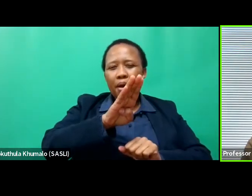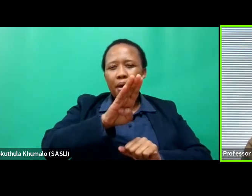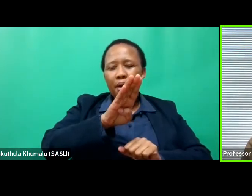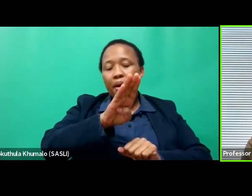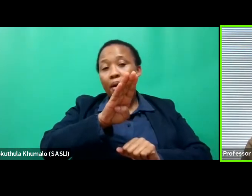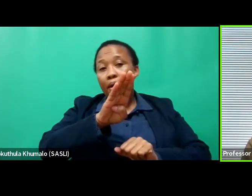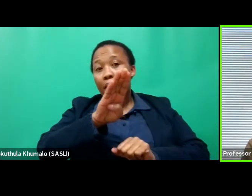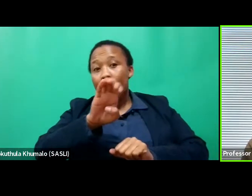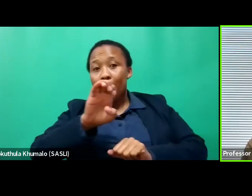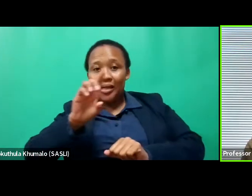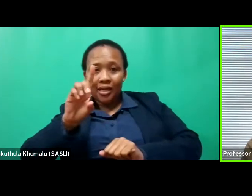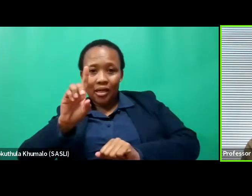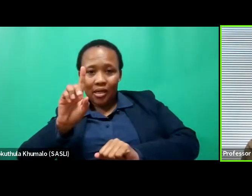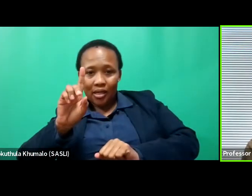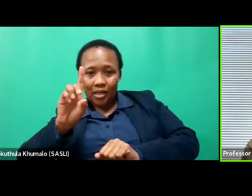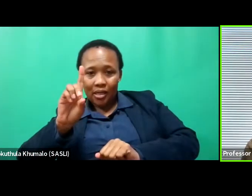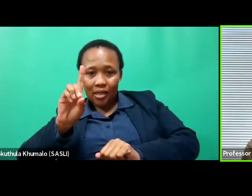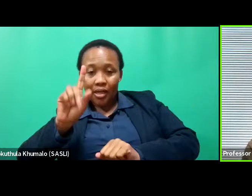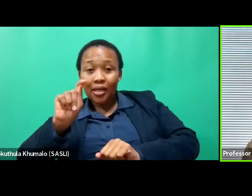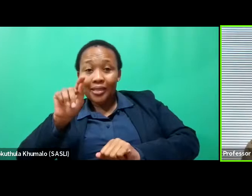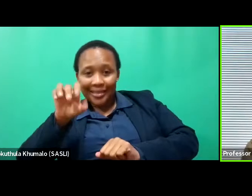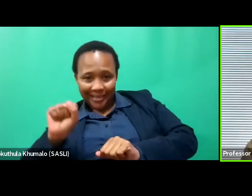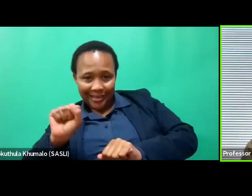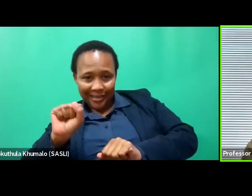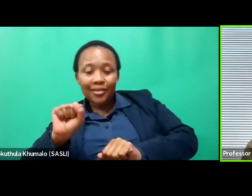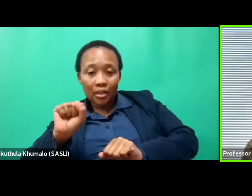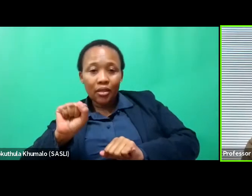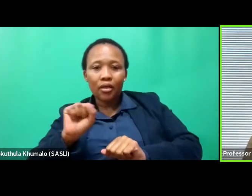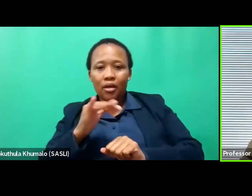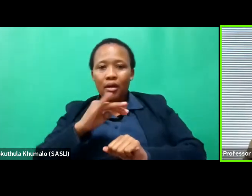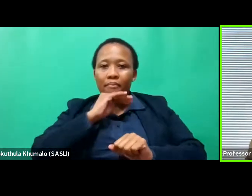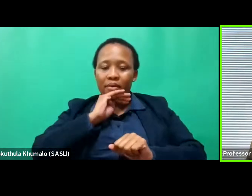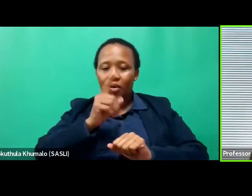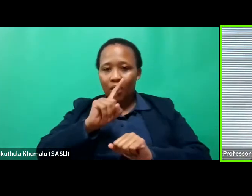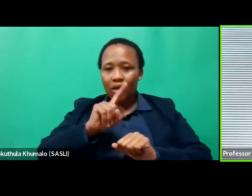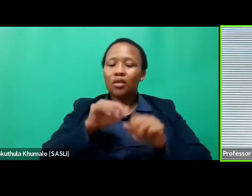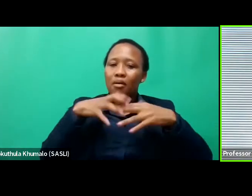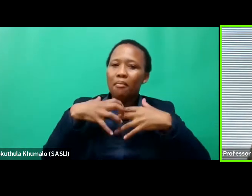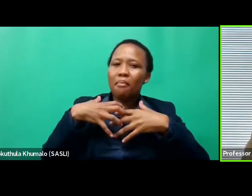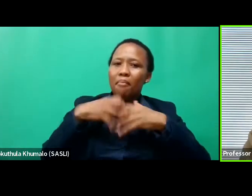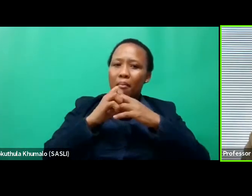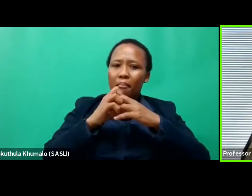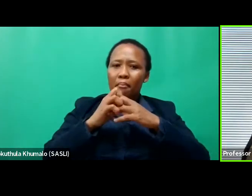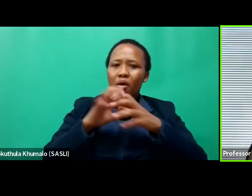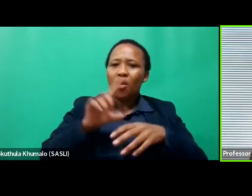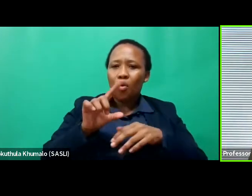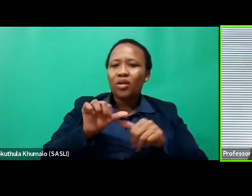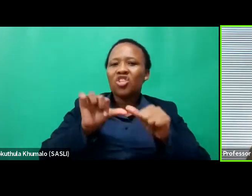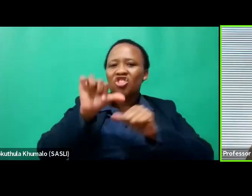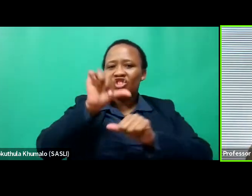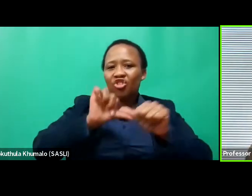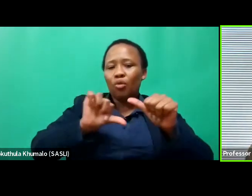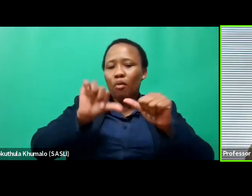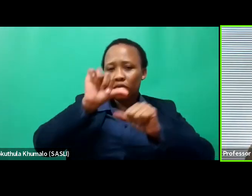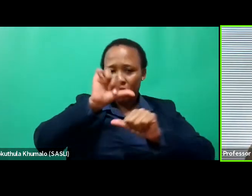that create space for social mobility. So the issue here is that